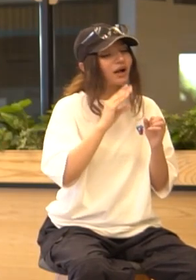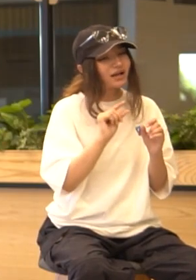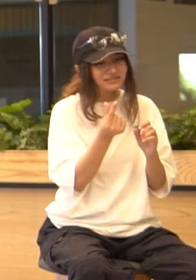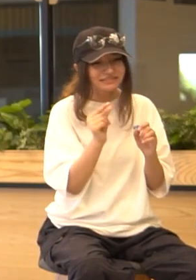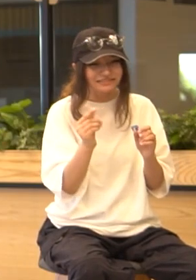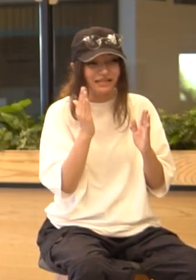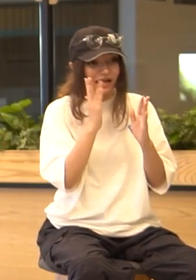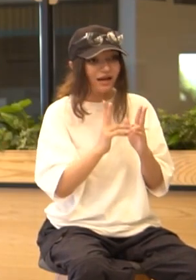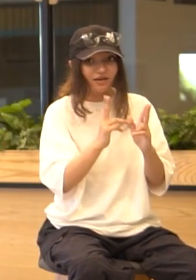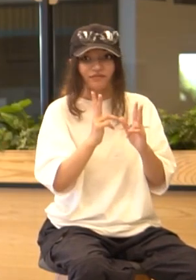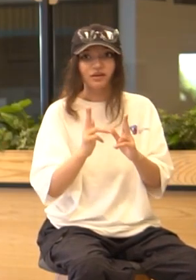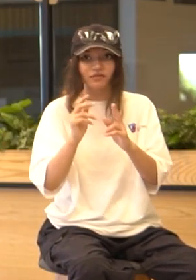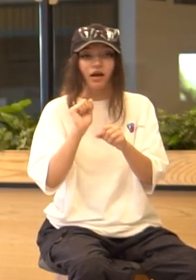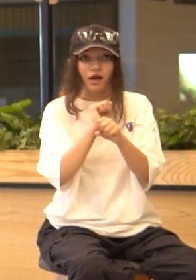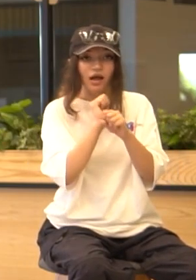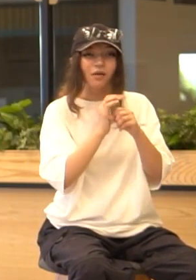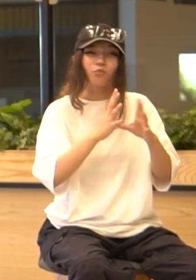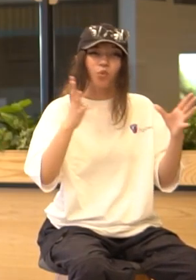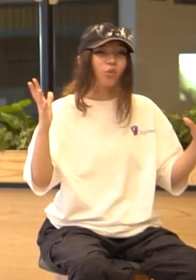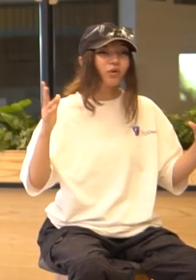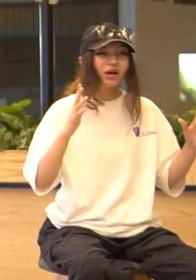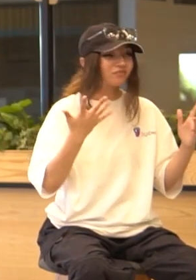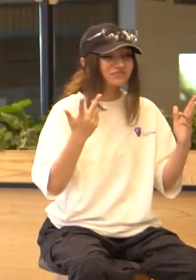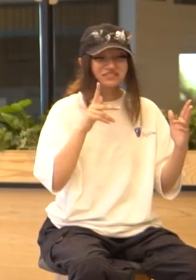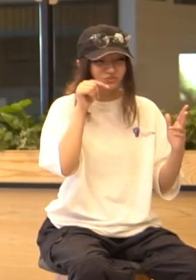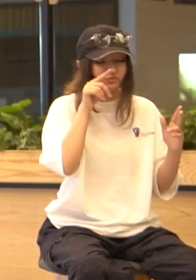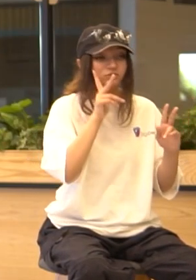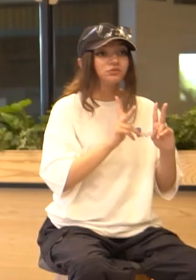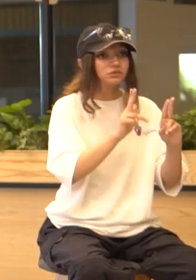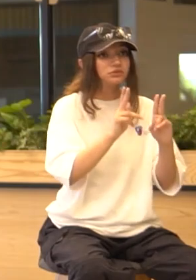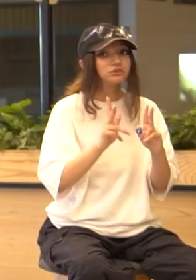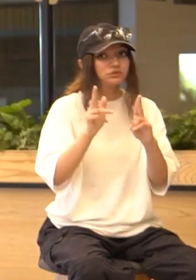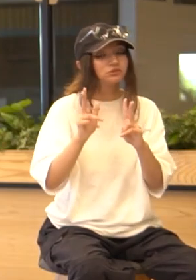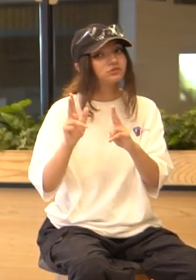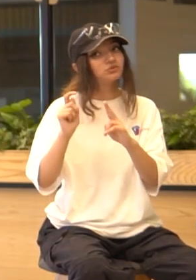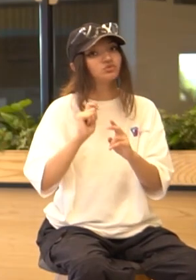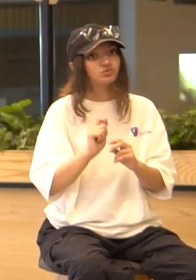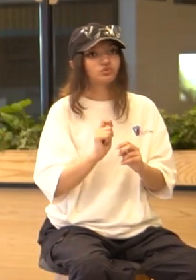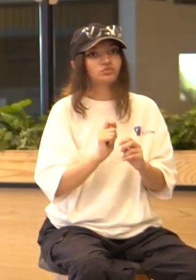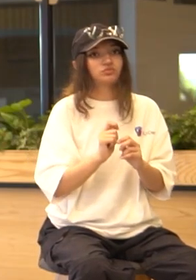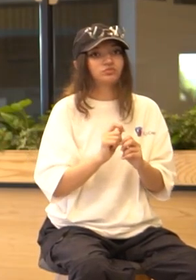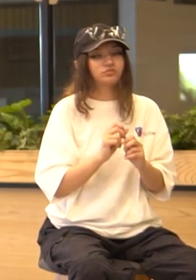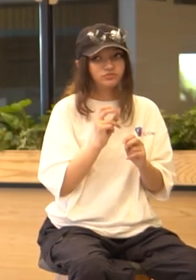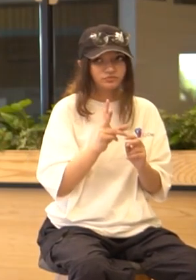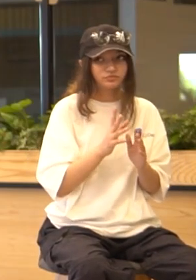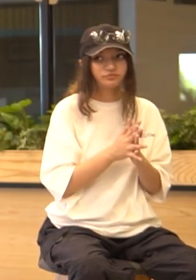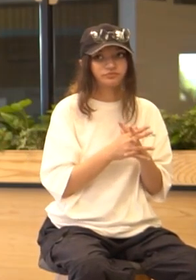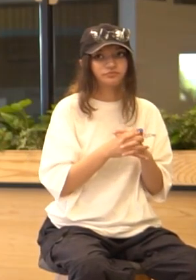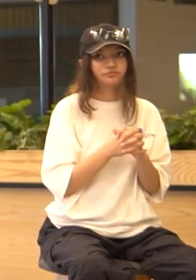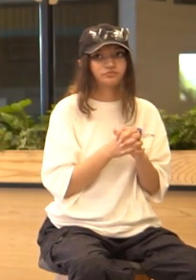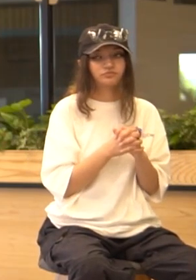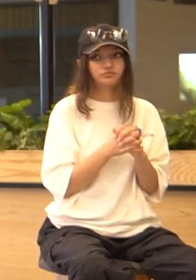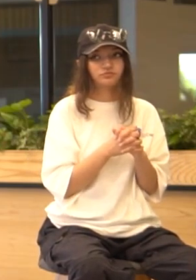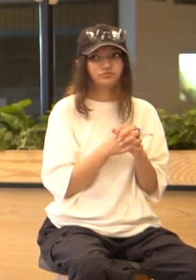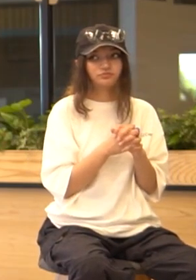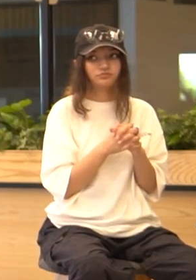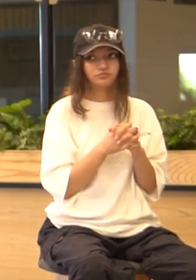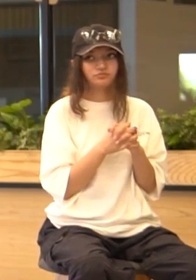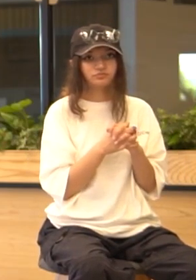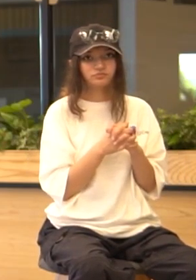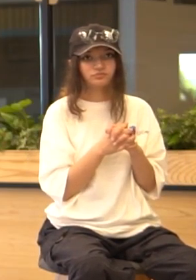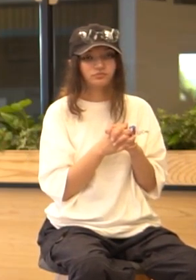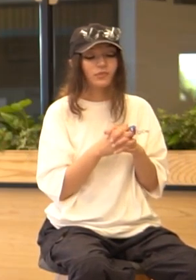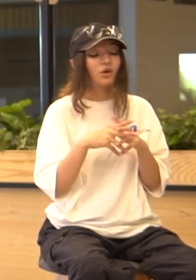lot of the time when we're doing repeated work, we lose out on the details and miss out on the details. And that's why when you have these